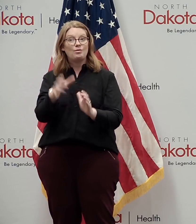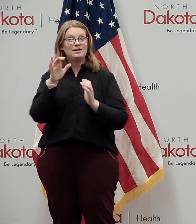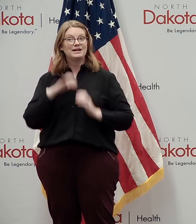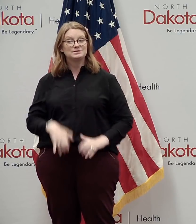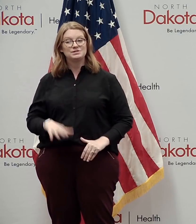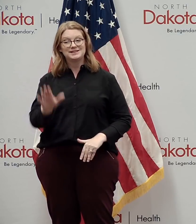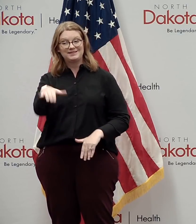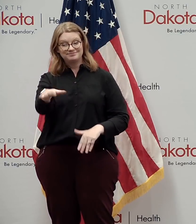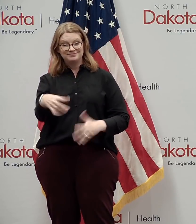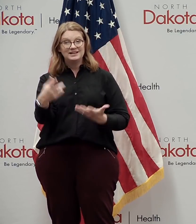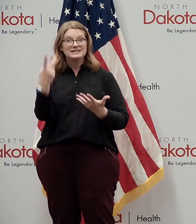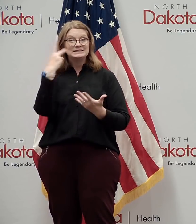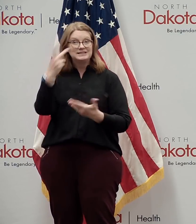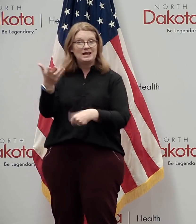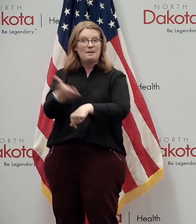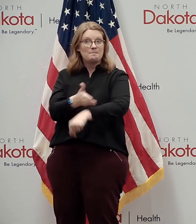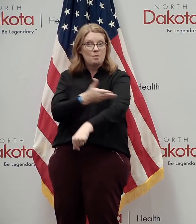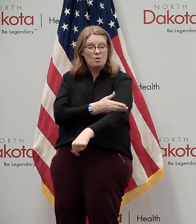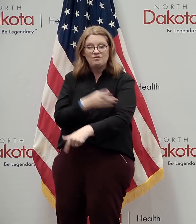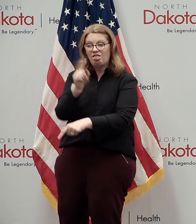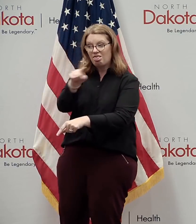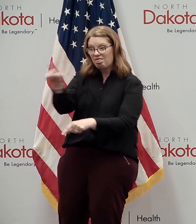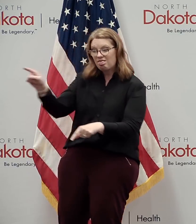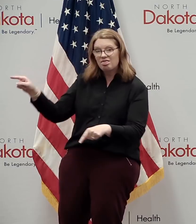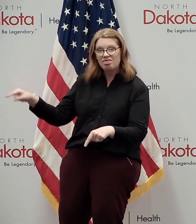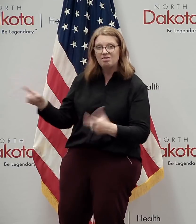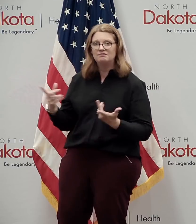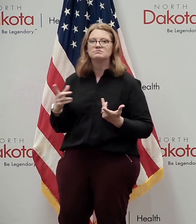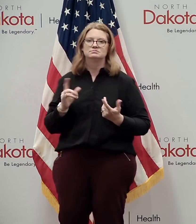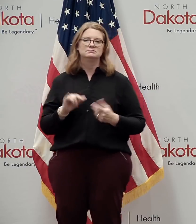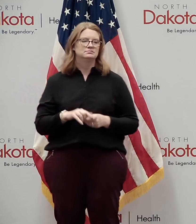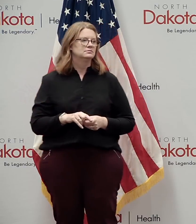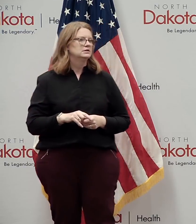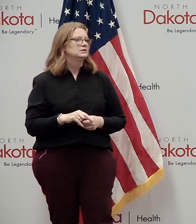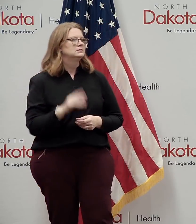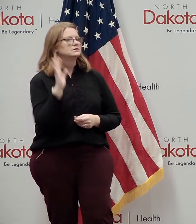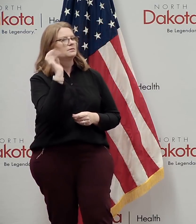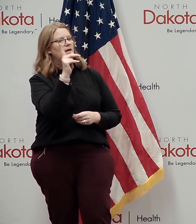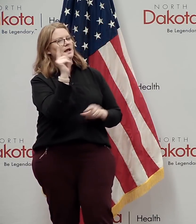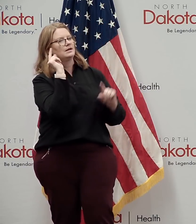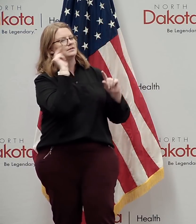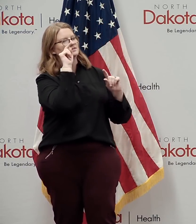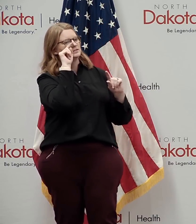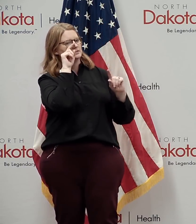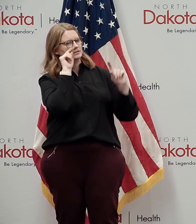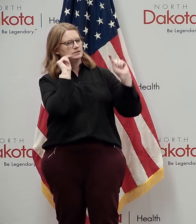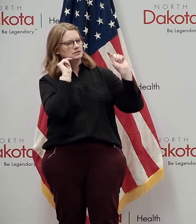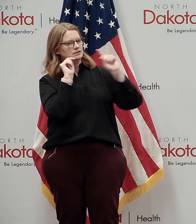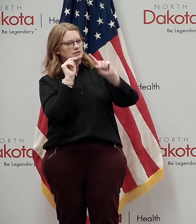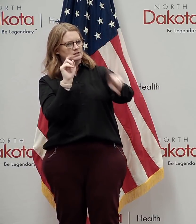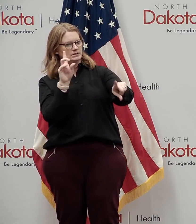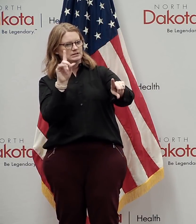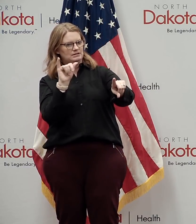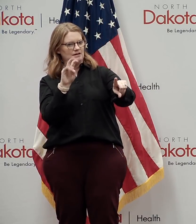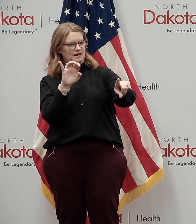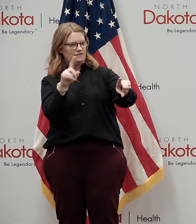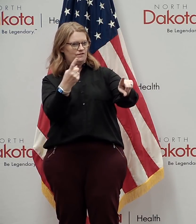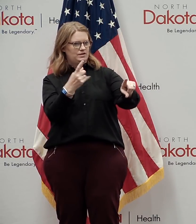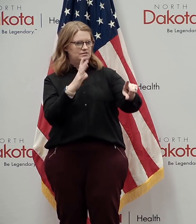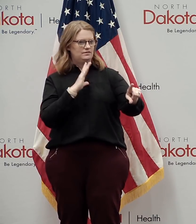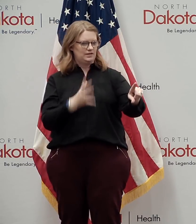are safe when they're there. I'm going to go back row, and then, so I'll go the reverse order. So, Dave, are you comfortable going